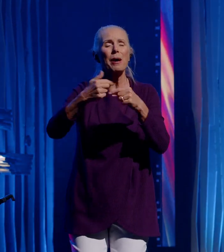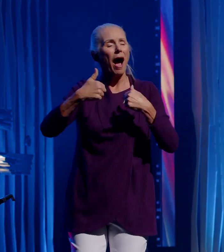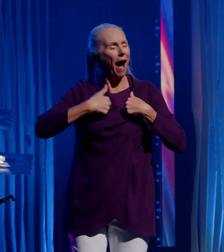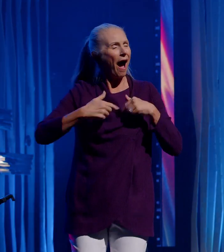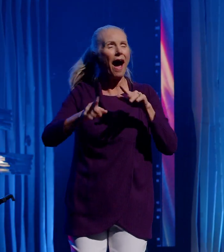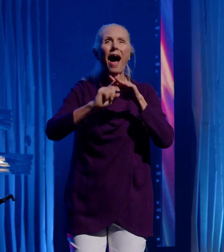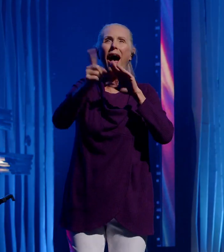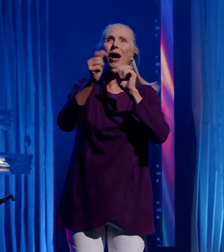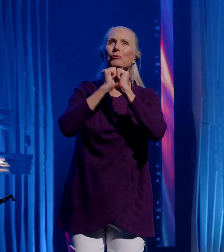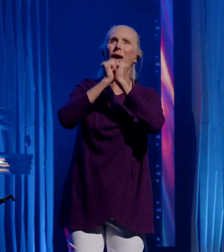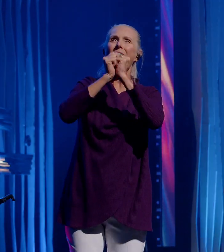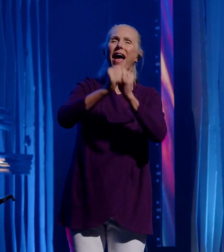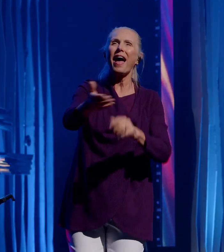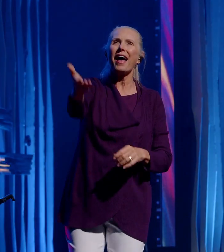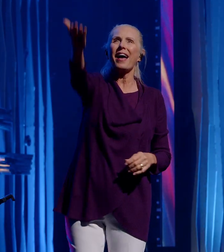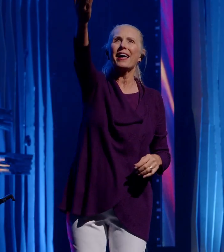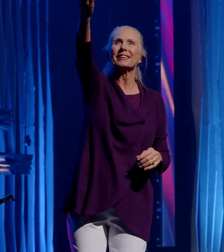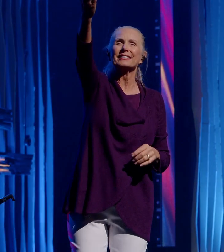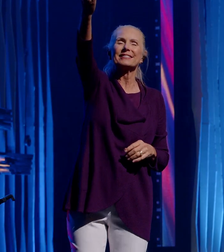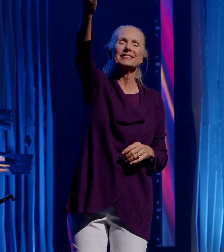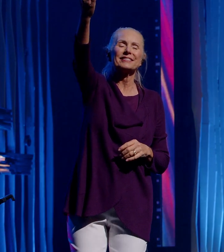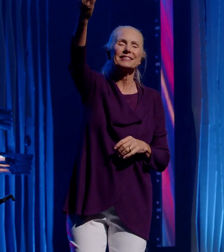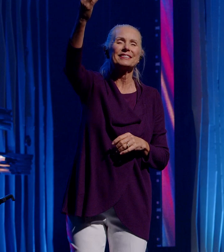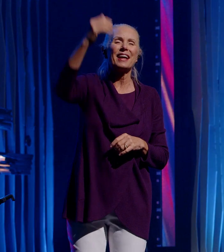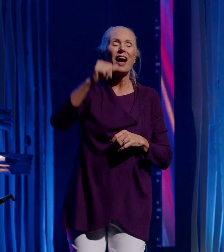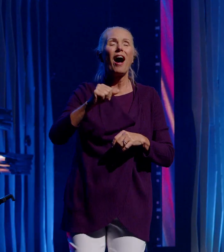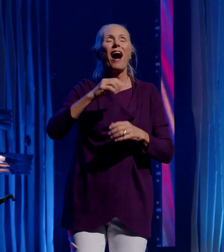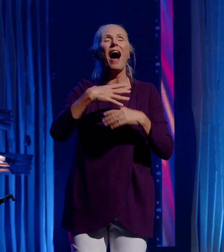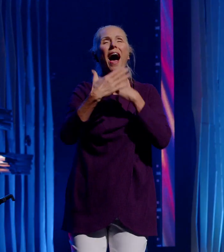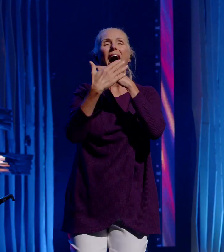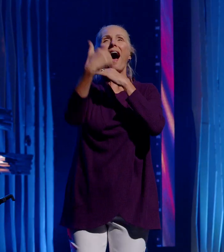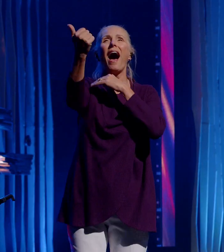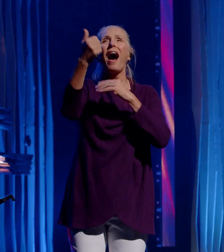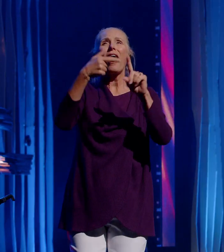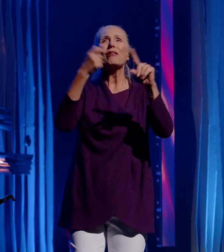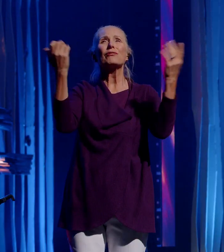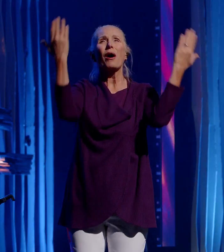name. I ran out of that grave. Out of the